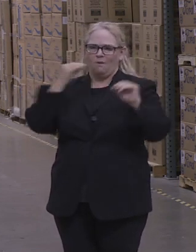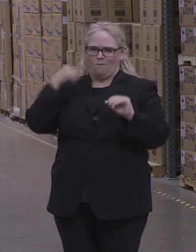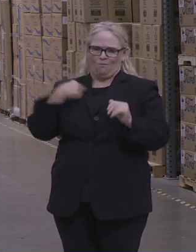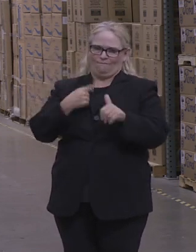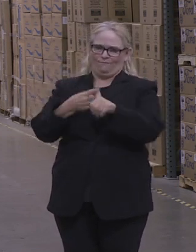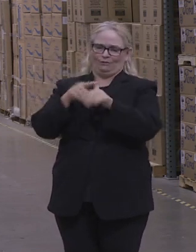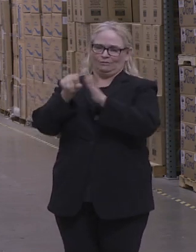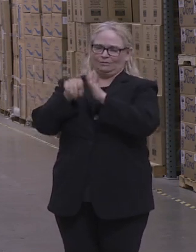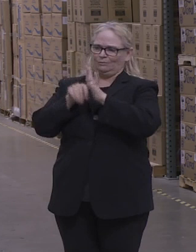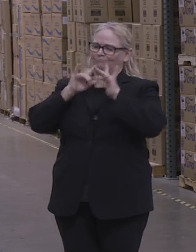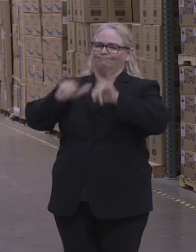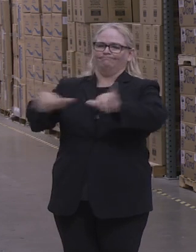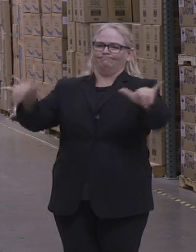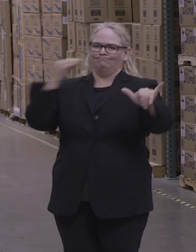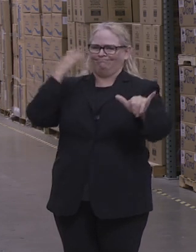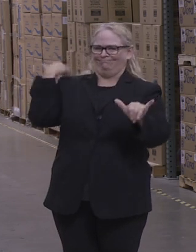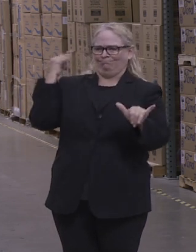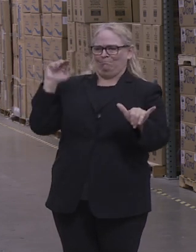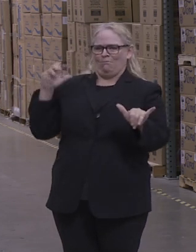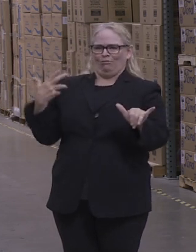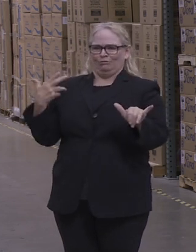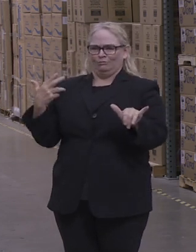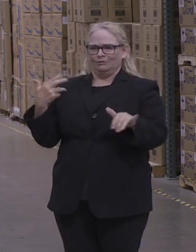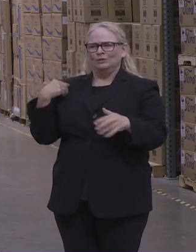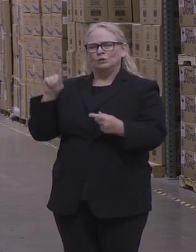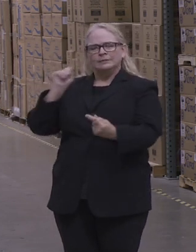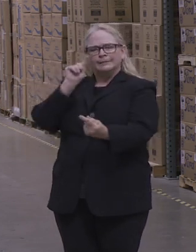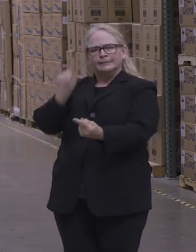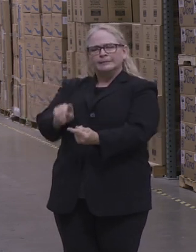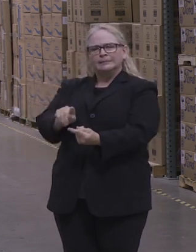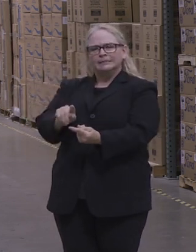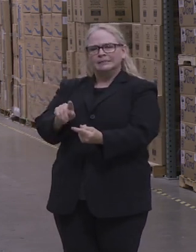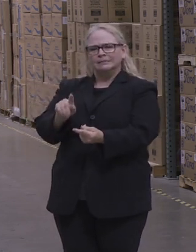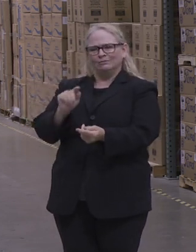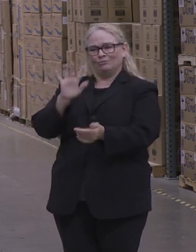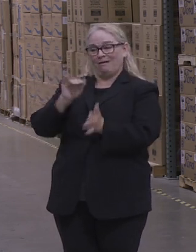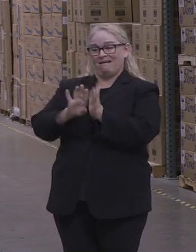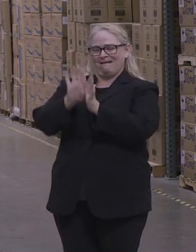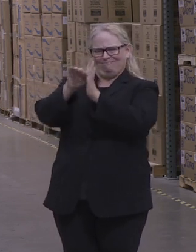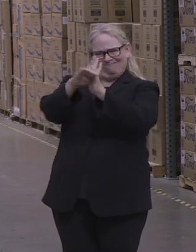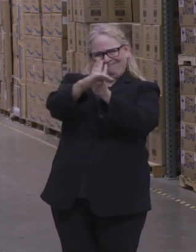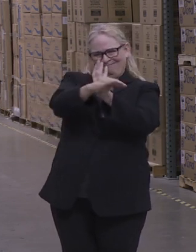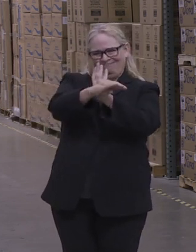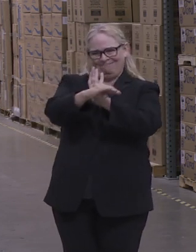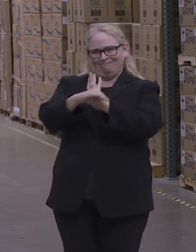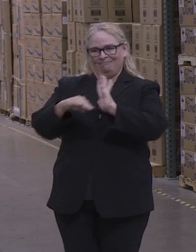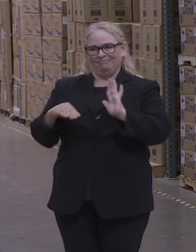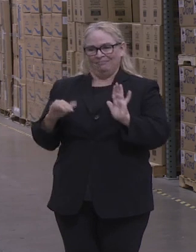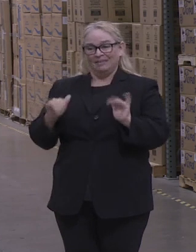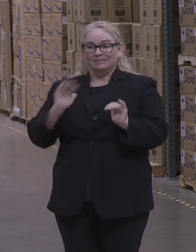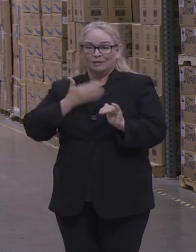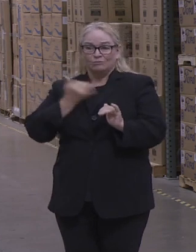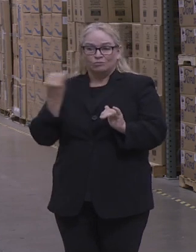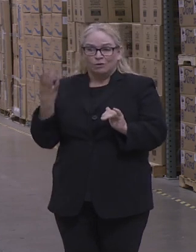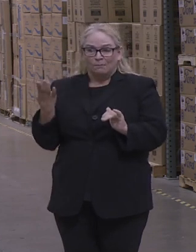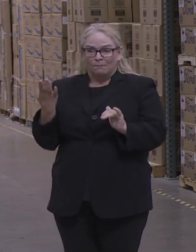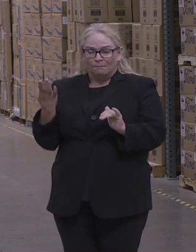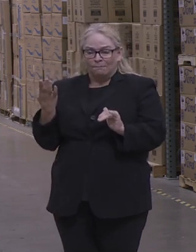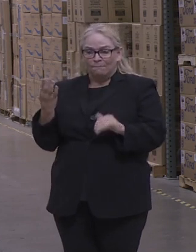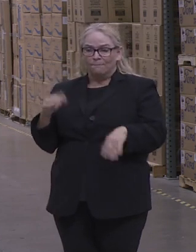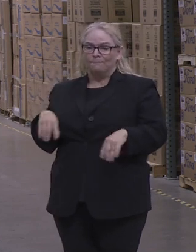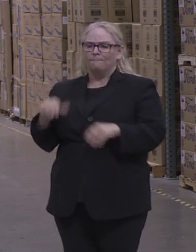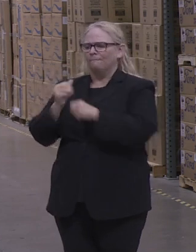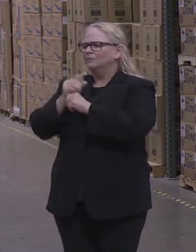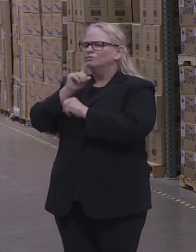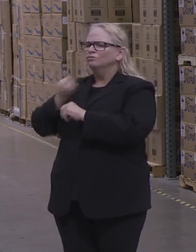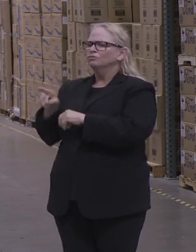best to mitigate the spike in terms of the increase of this virus so that we can mitigate